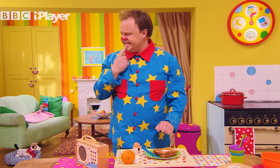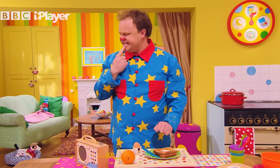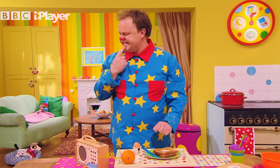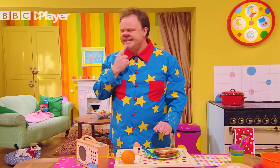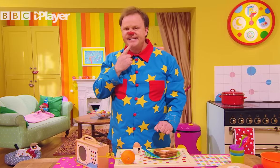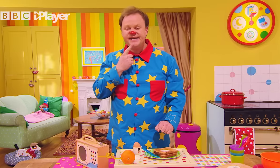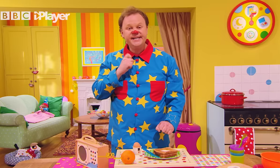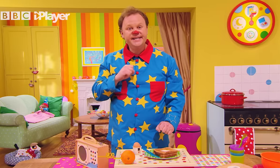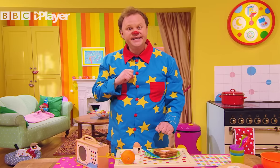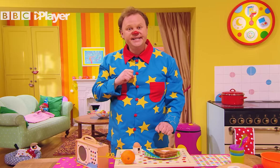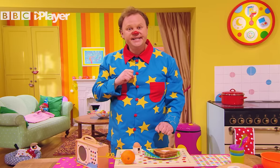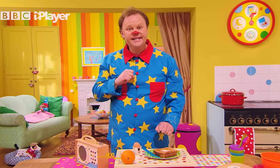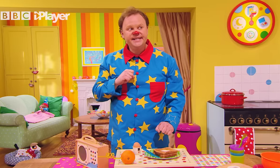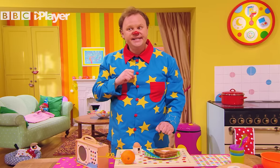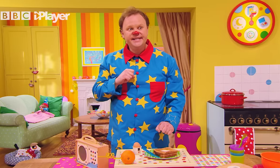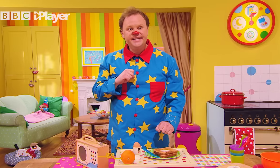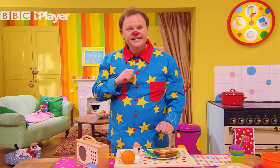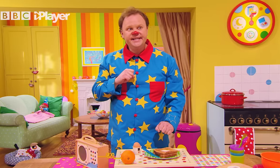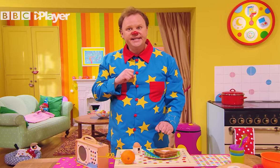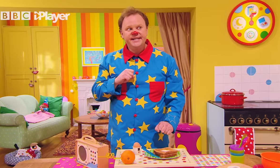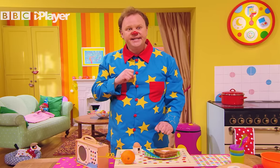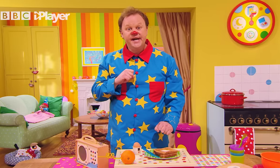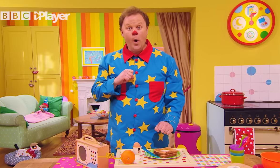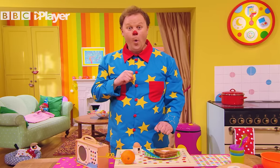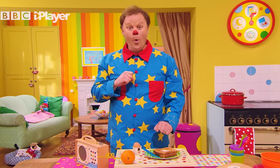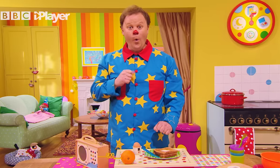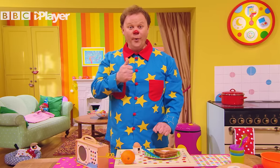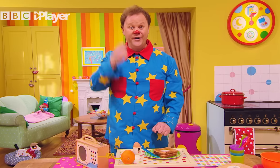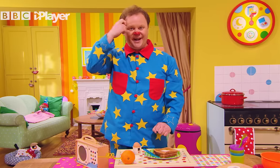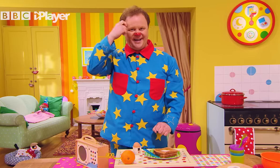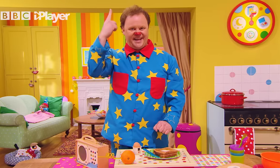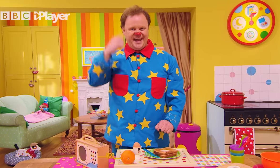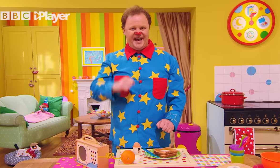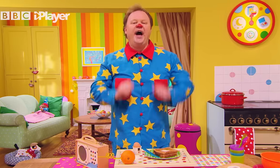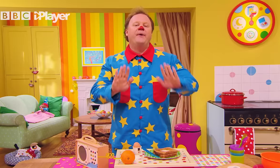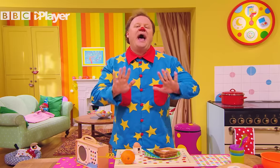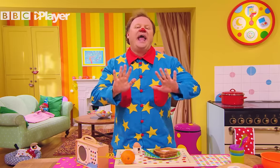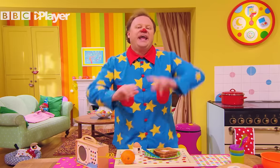How about soldiers for your egg, Mr. Tumble? Oh, good idea! Wait!